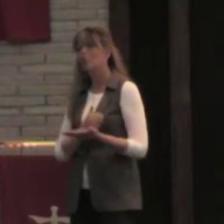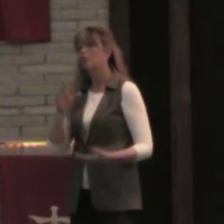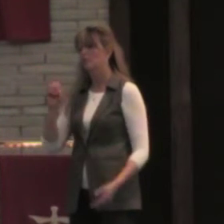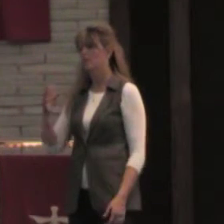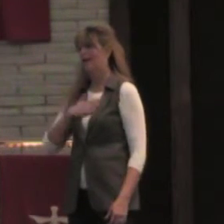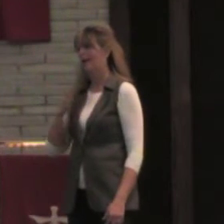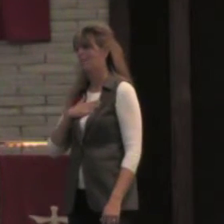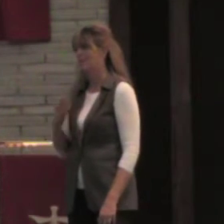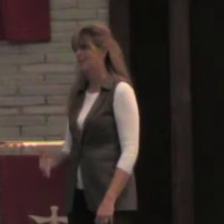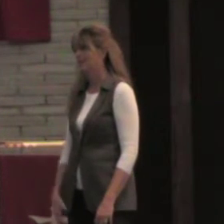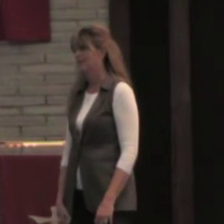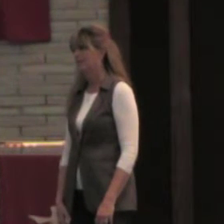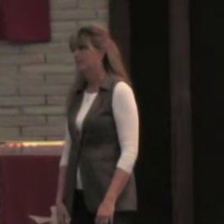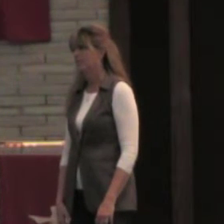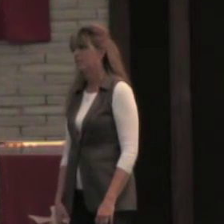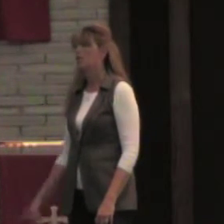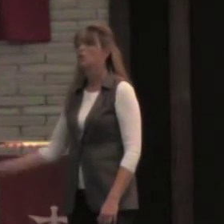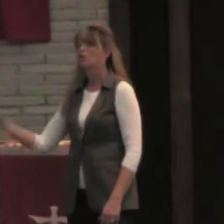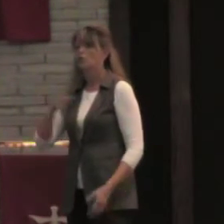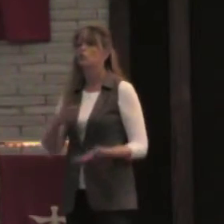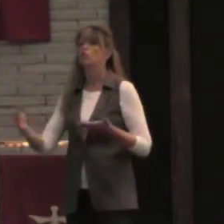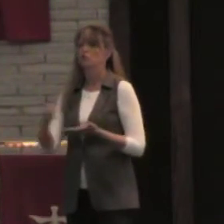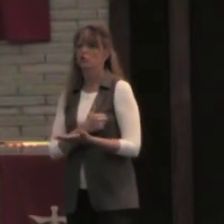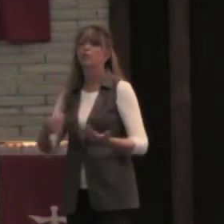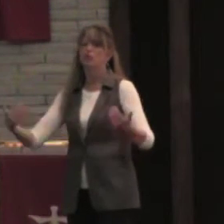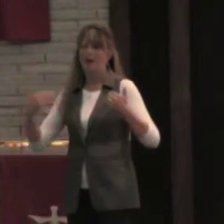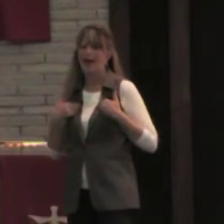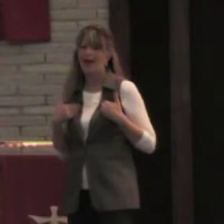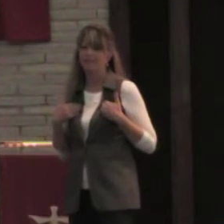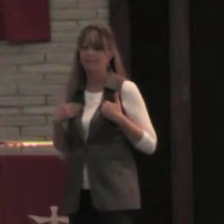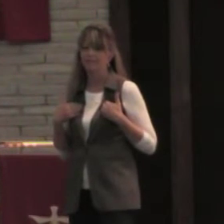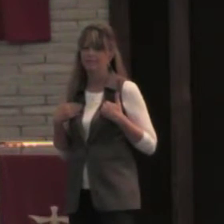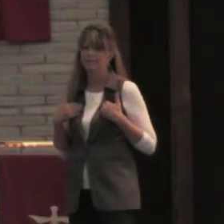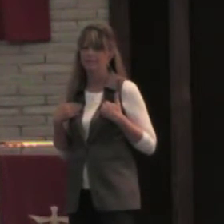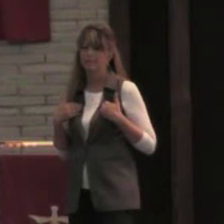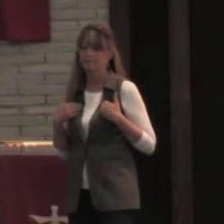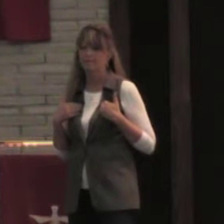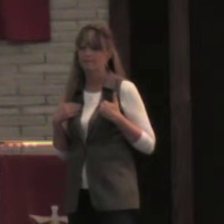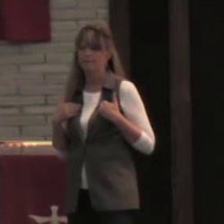You deserve to be happy. You deserve to have,